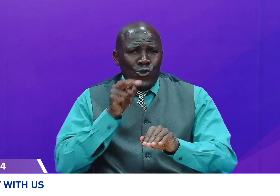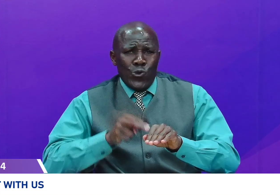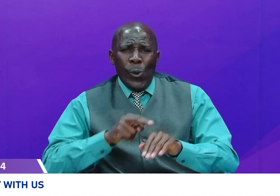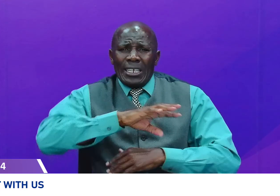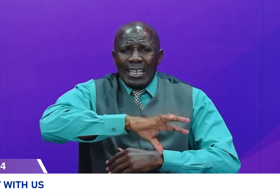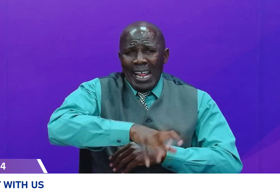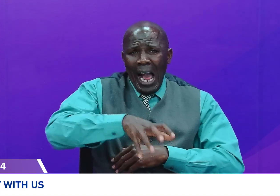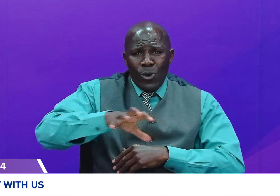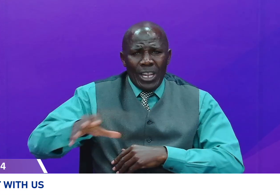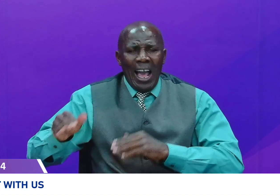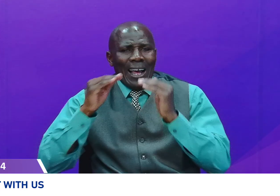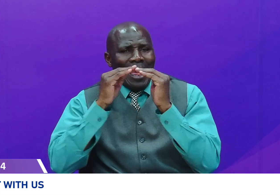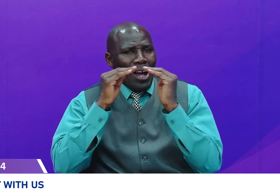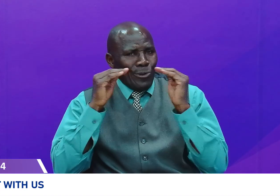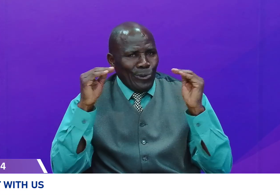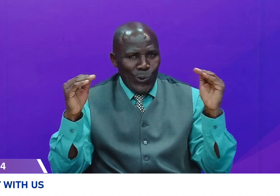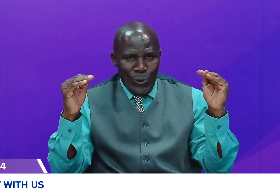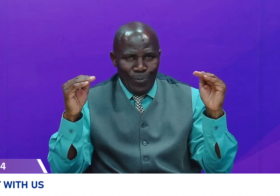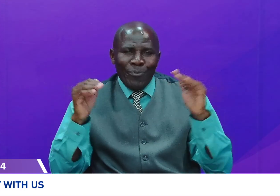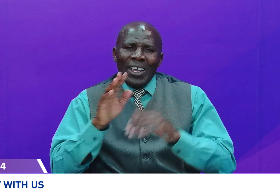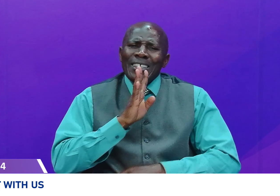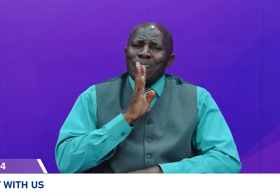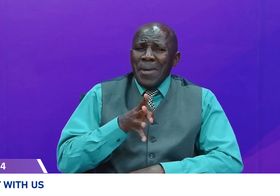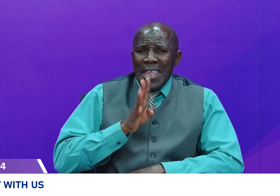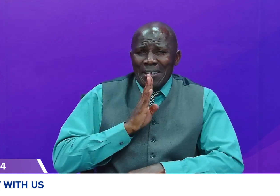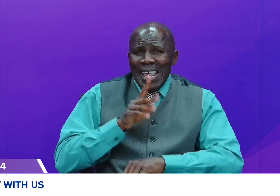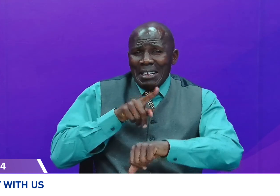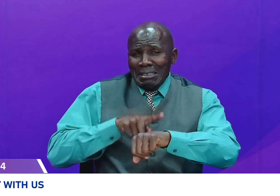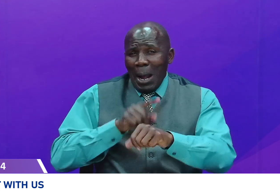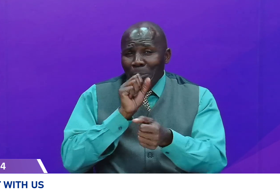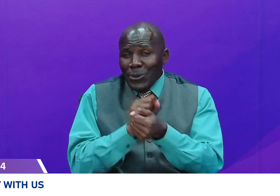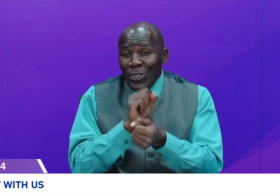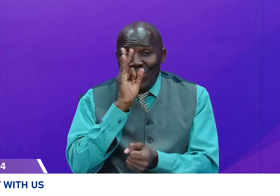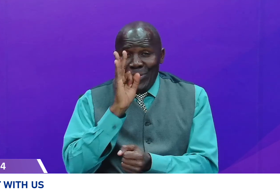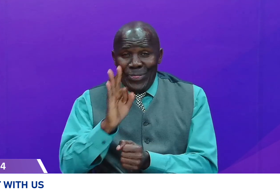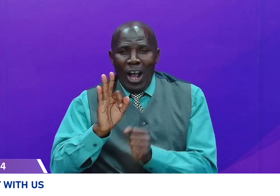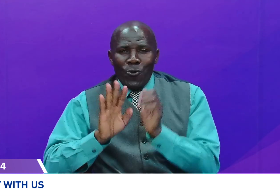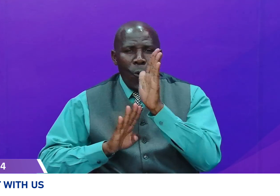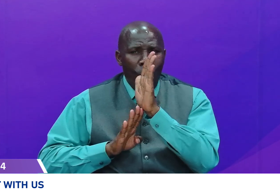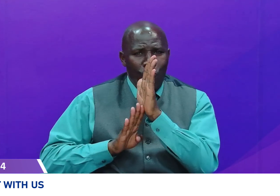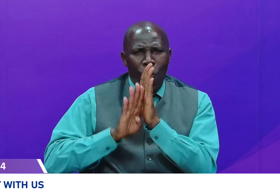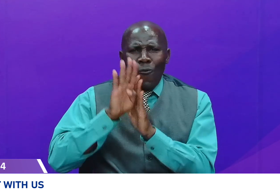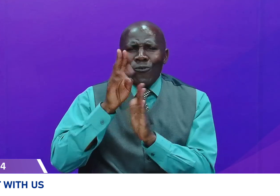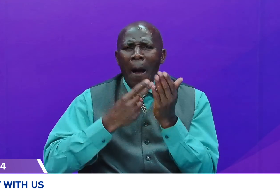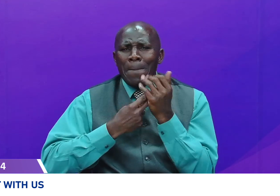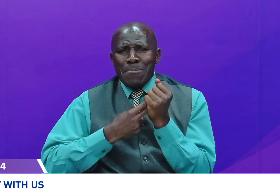that there will be no reversal of the reforms, despite challenges experienced in the initial